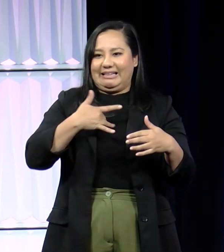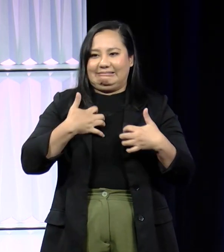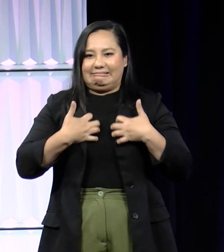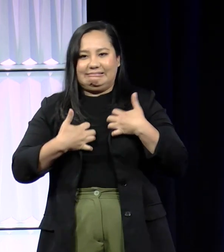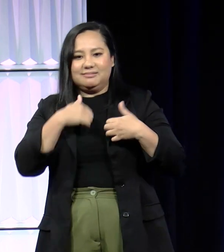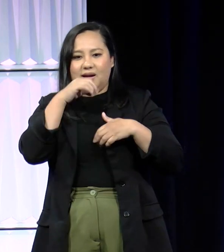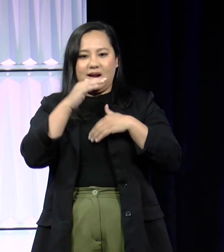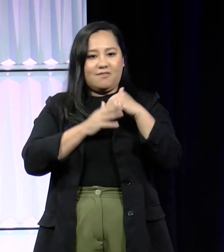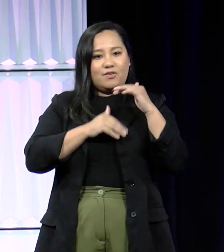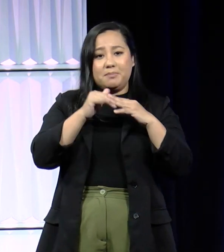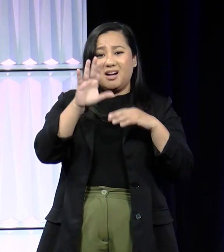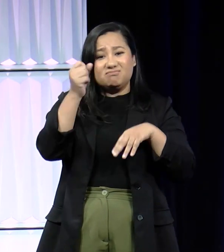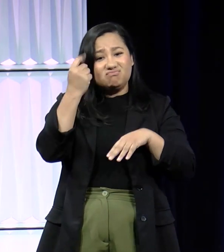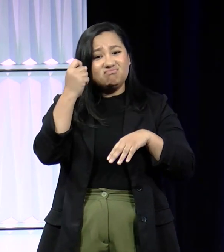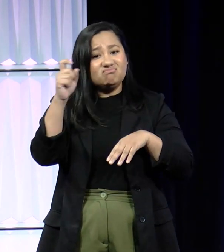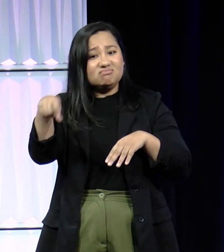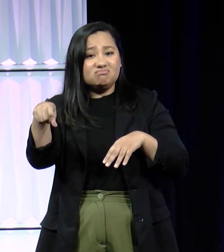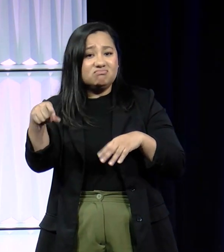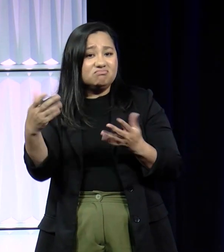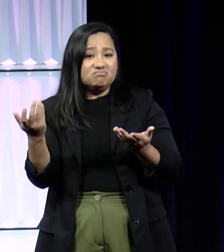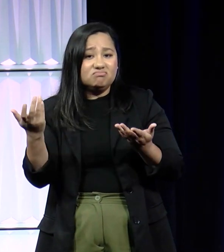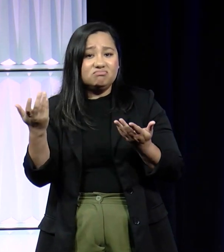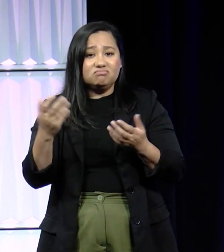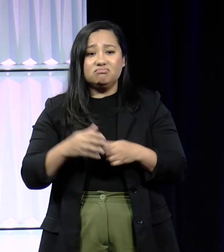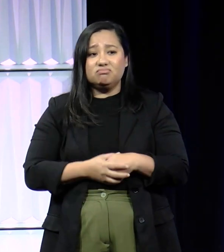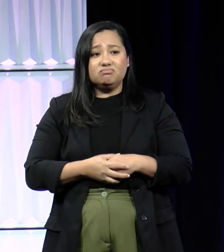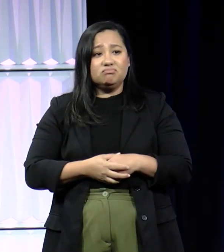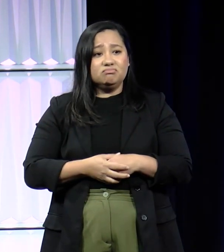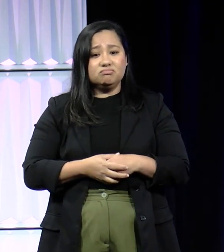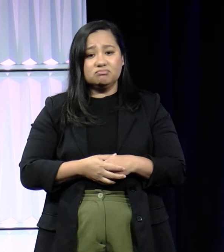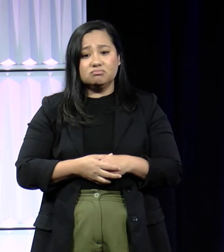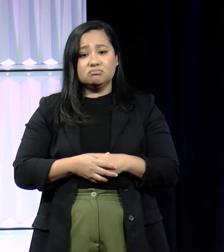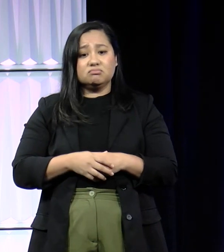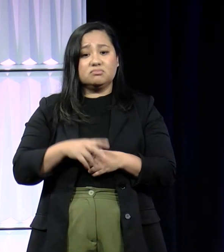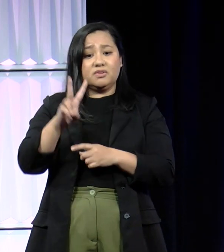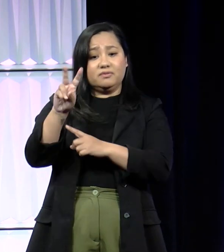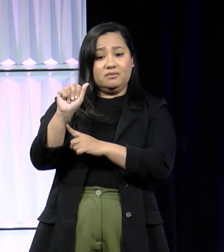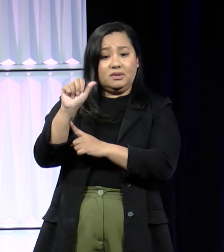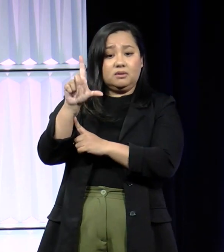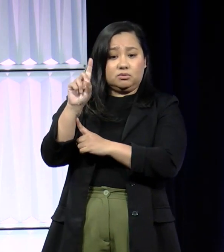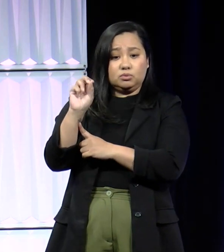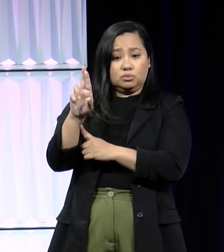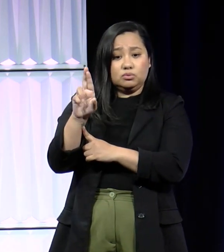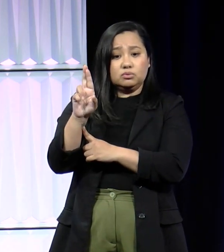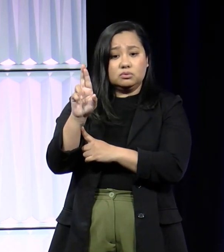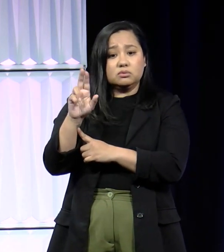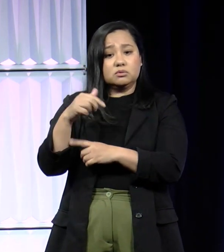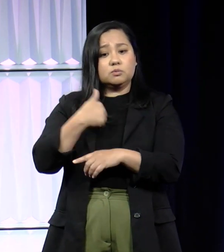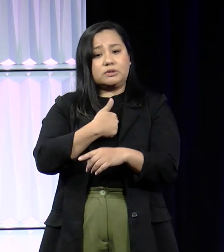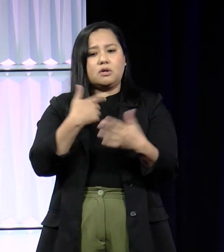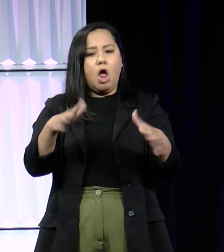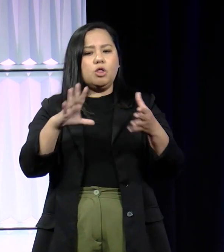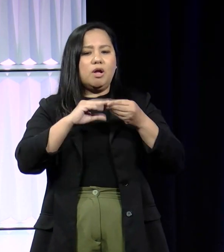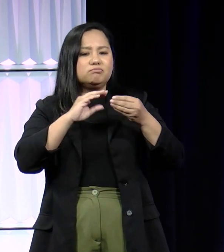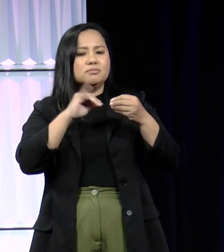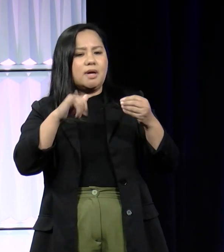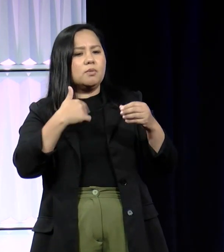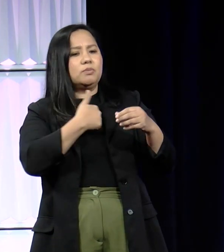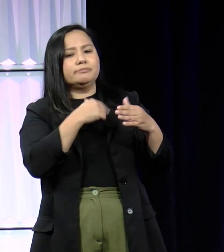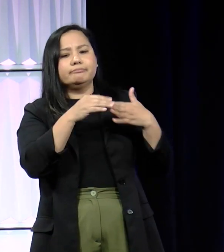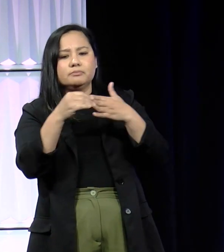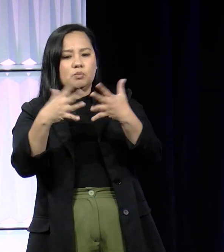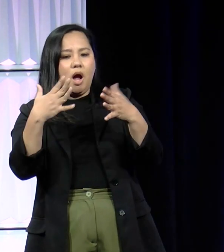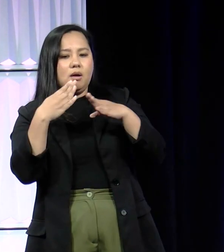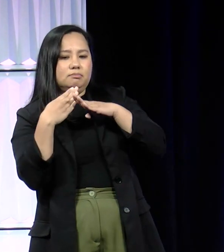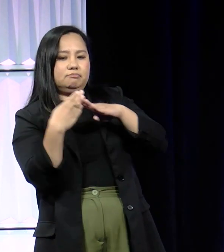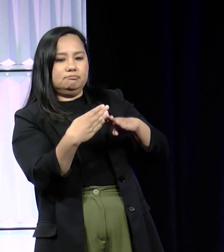necessary. At Valor, we often say we lead with prevention because we recognize that